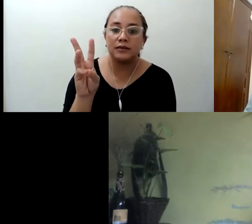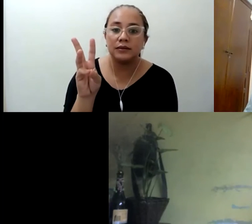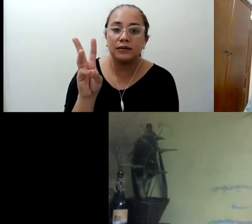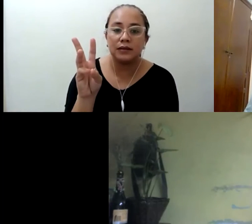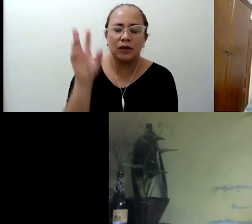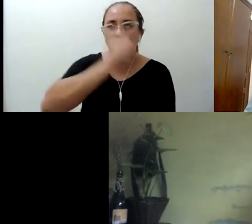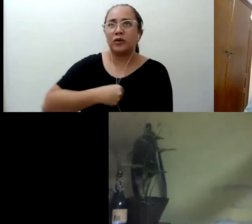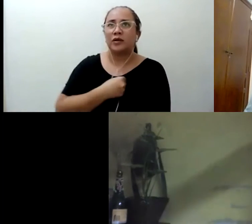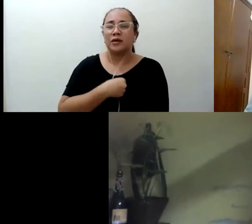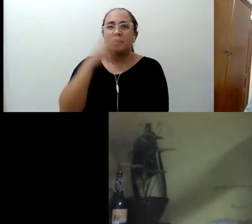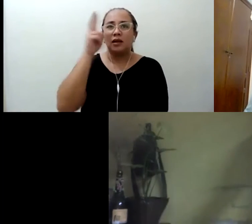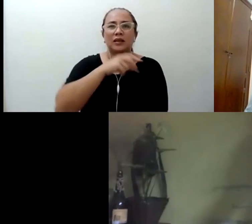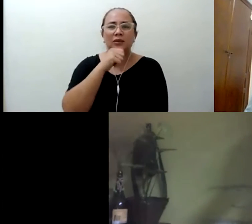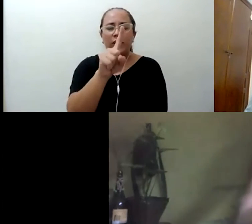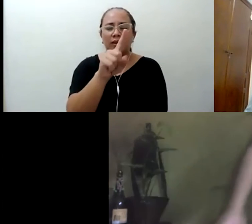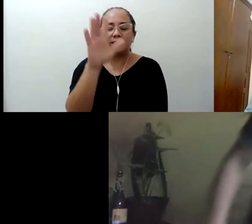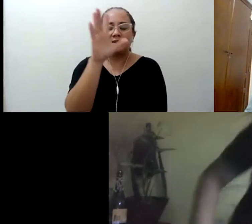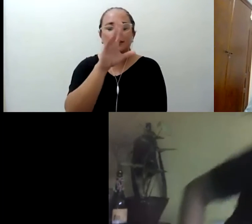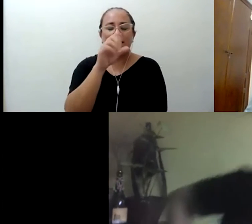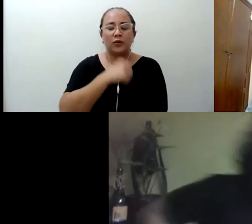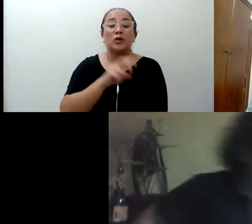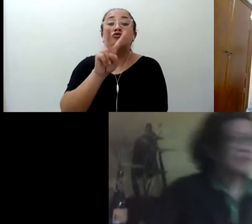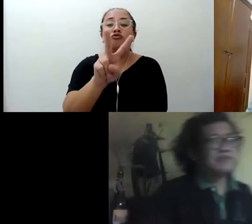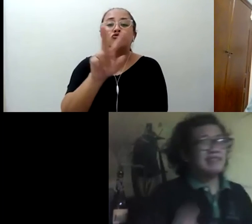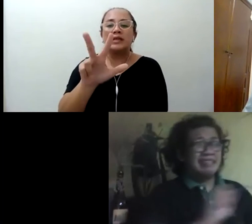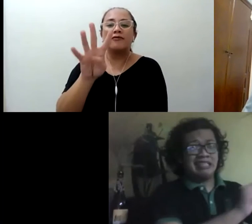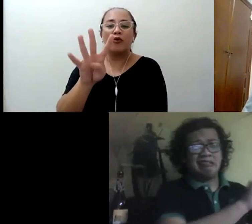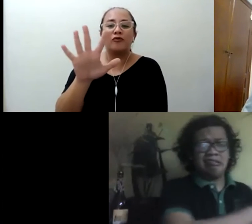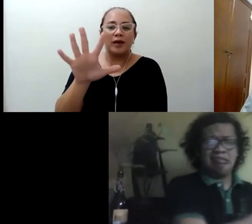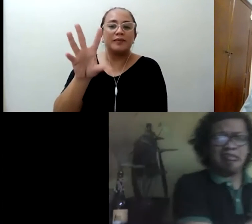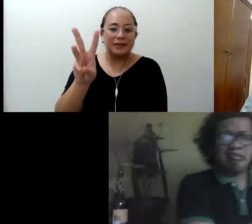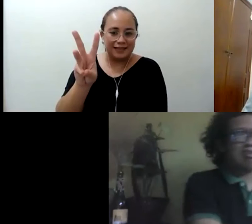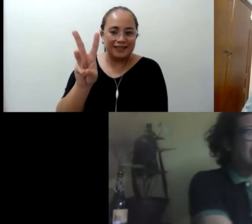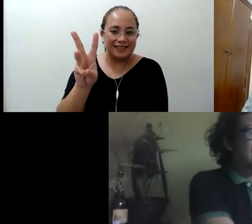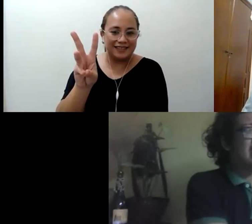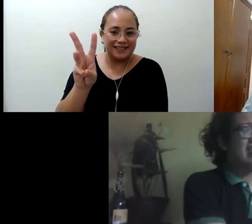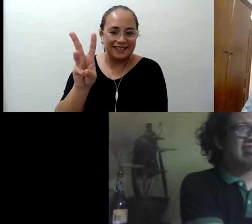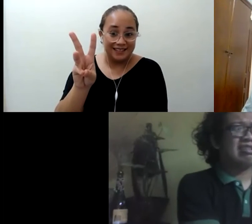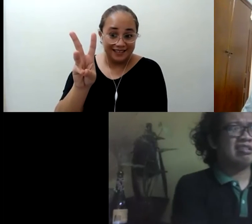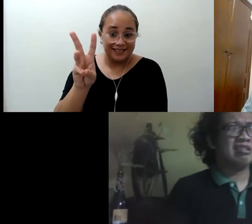Sorry, not 1. Sorry, that's my mistake. 2, 3, 4, 5, and 6.